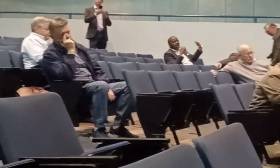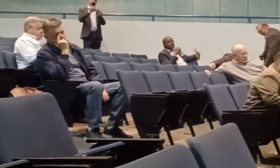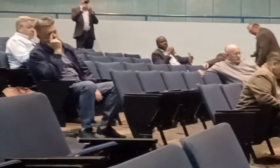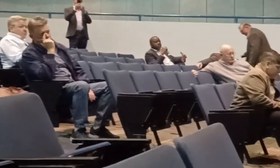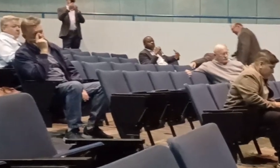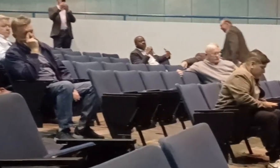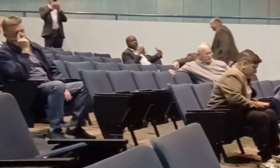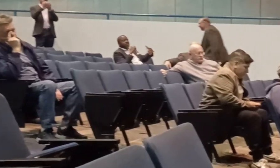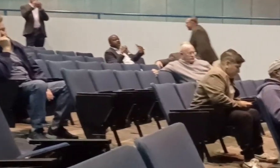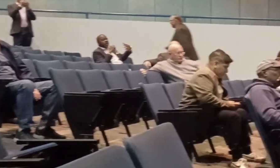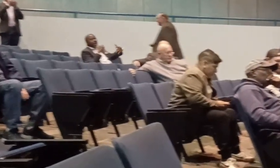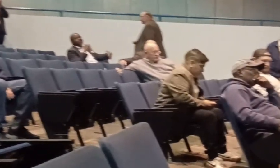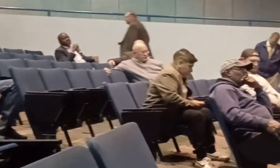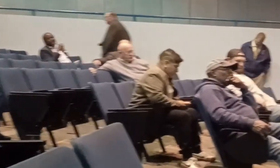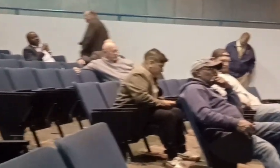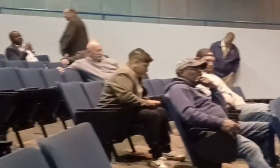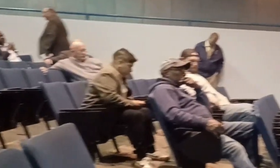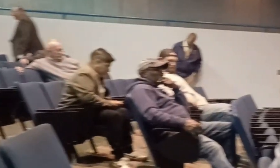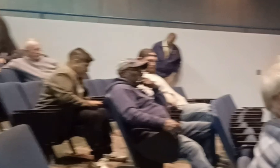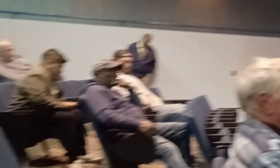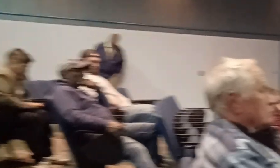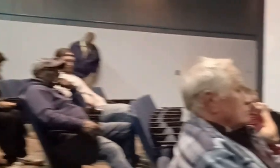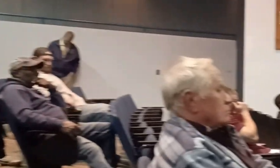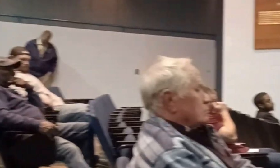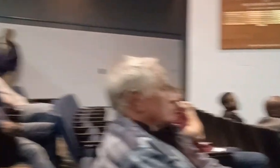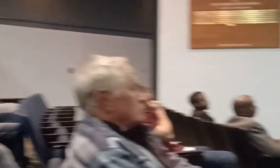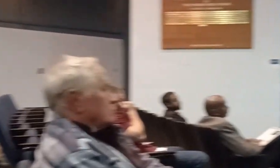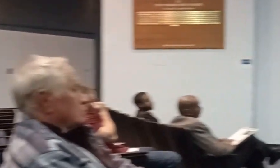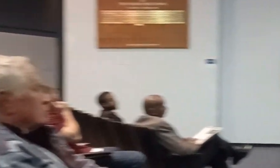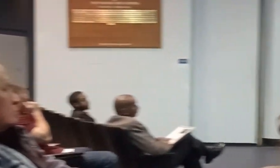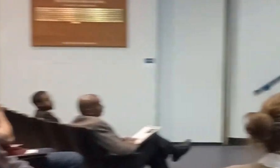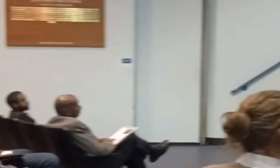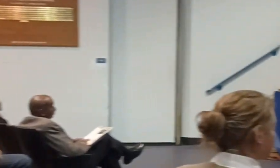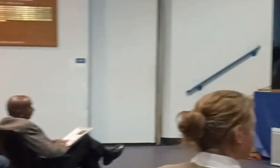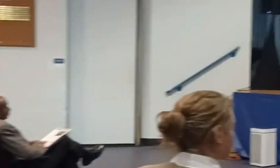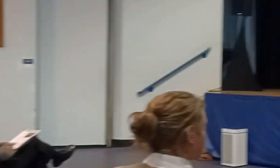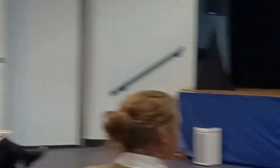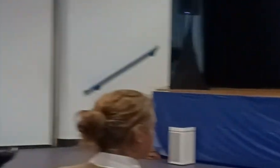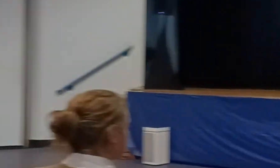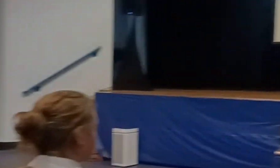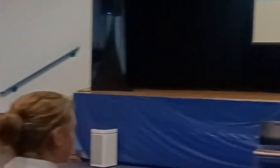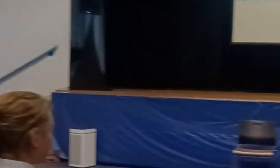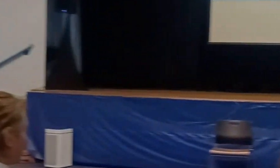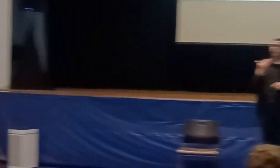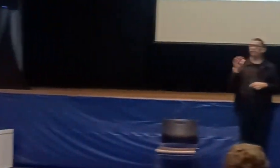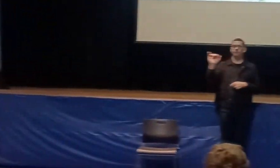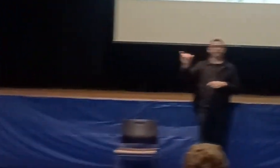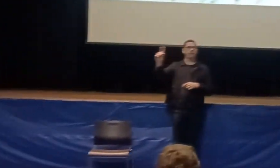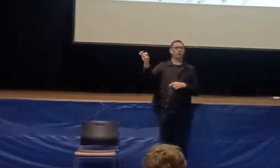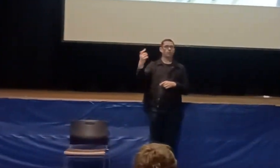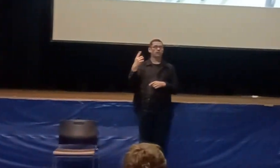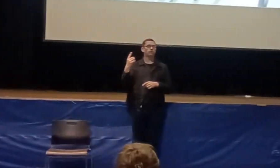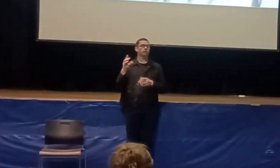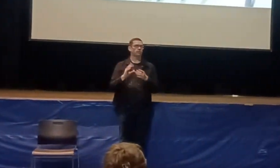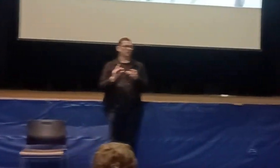about coming to the union and having this conversation? So thank you so much for that question and